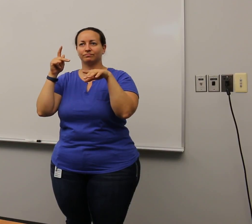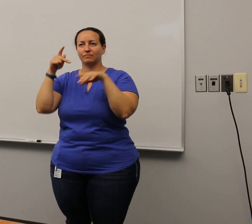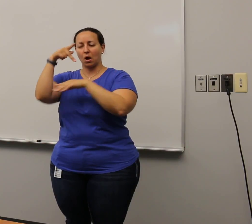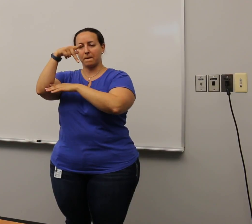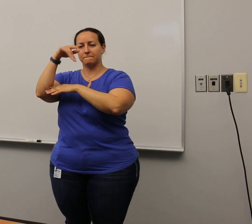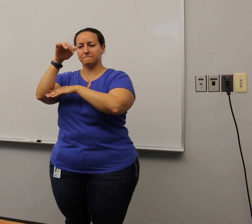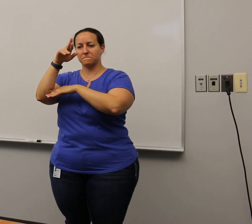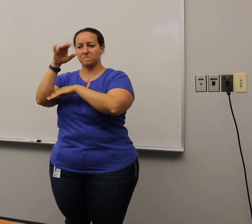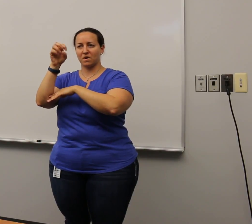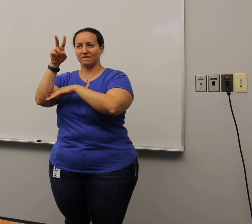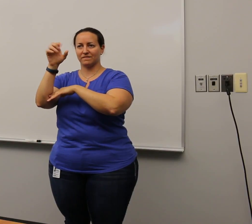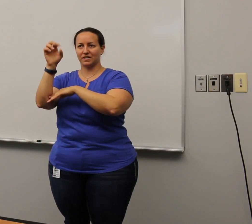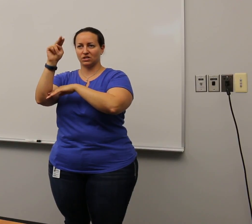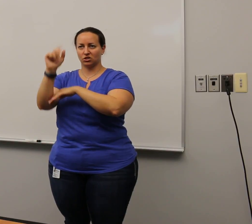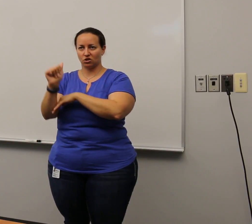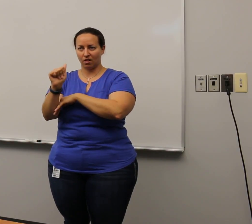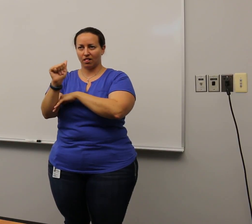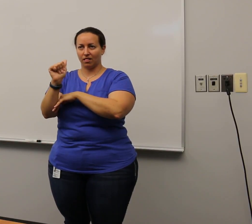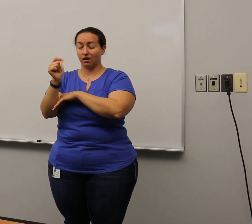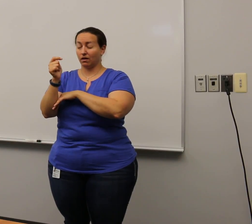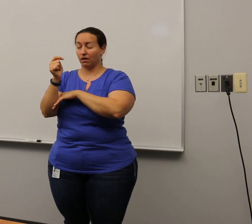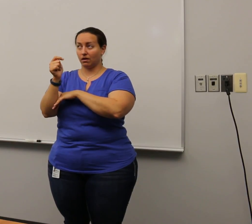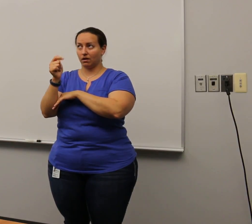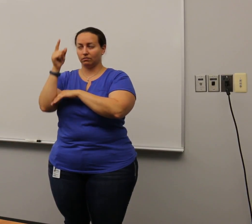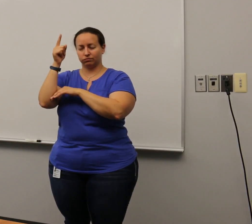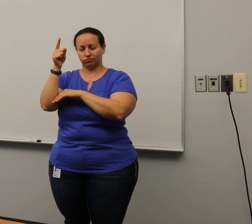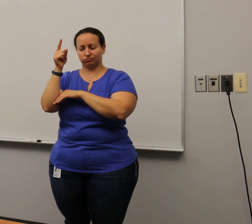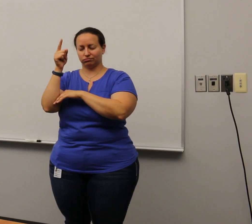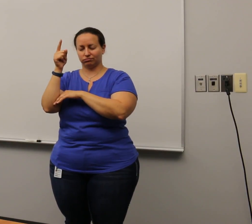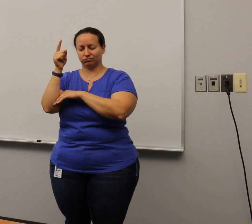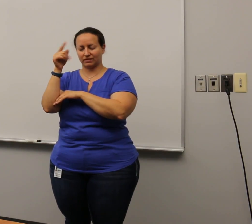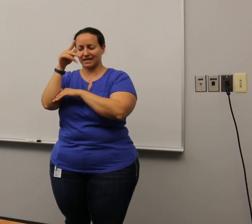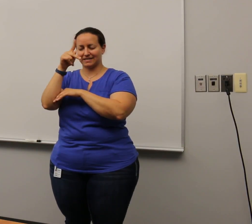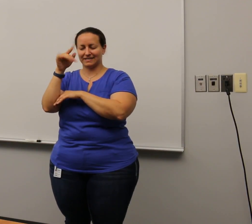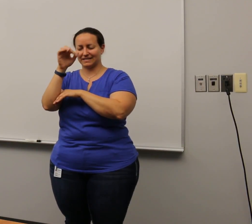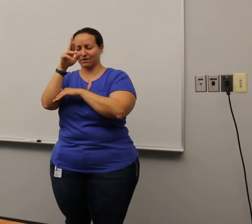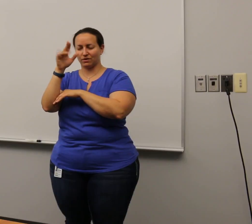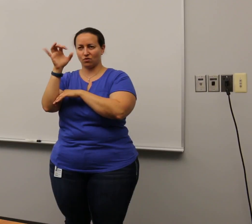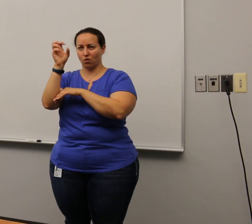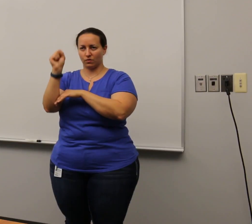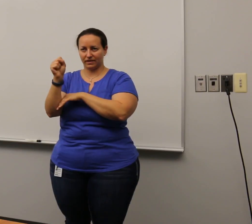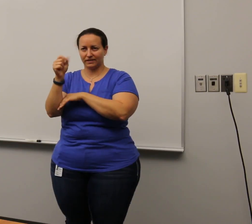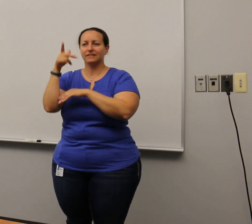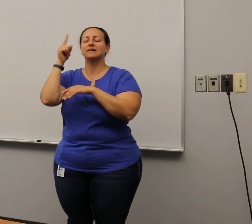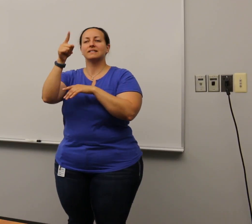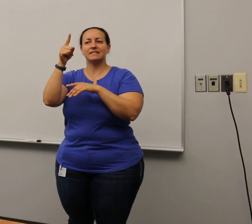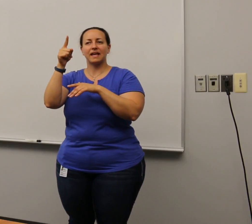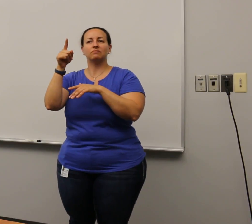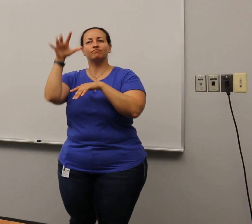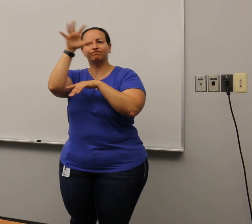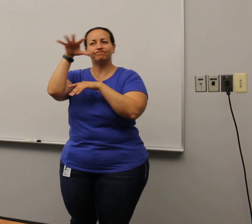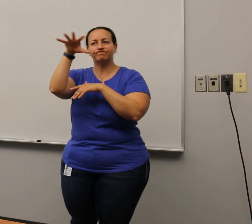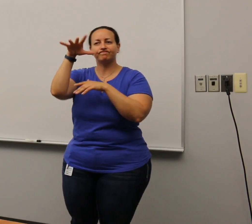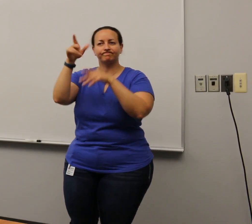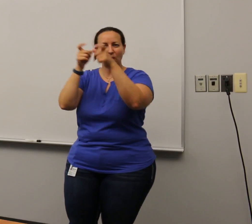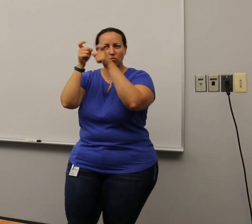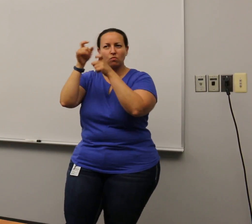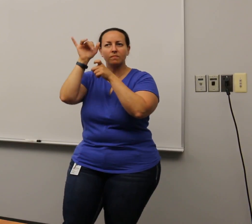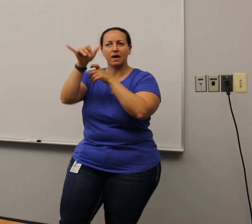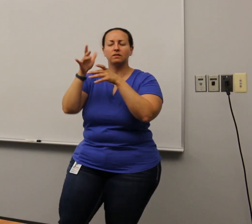and local or municipal governments manage their city or town. So, what exactly does the federal government do? They